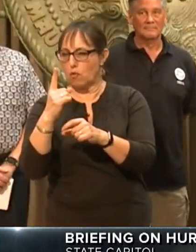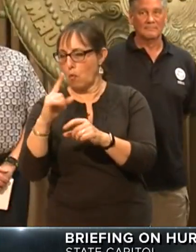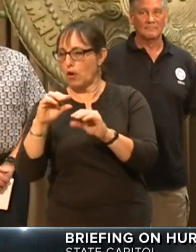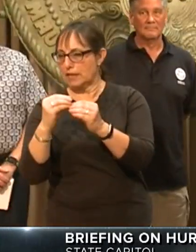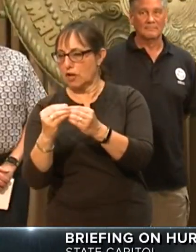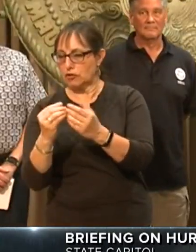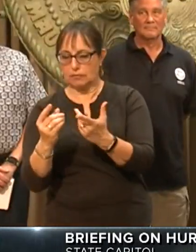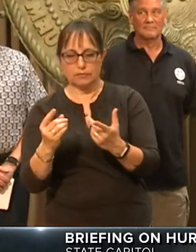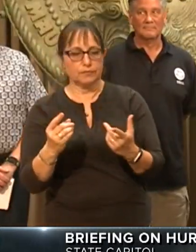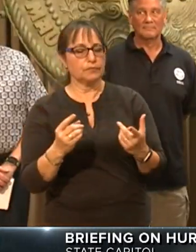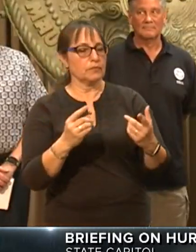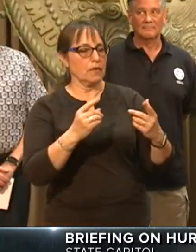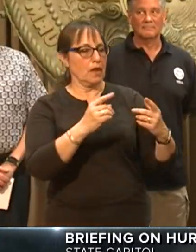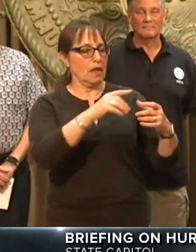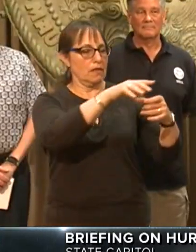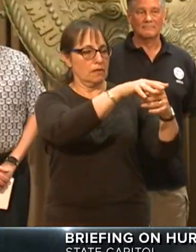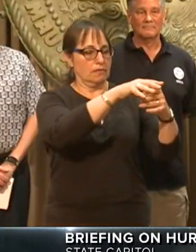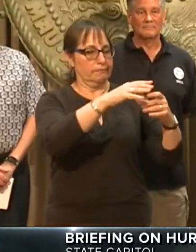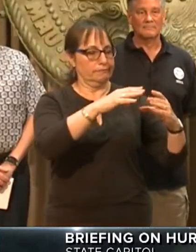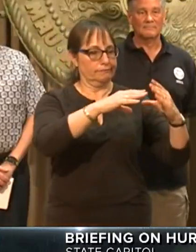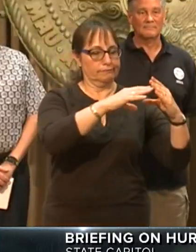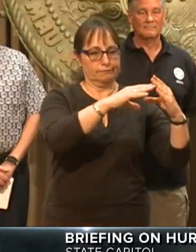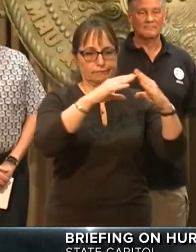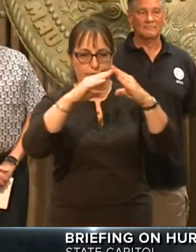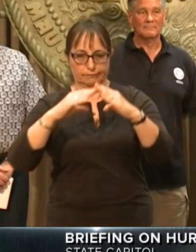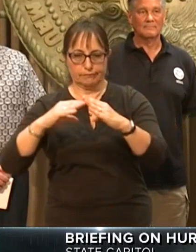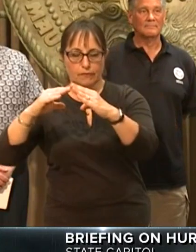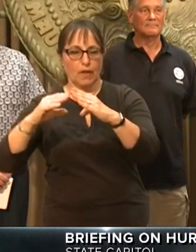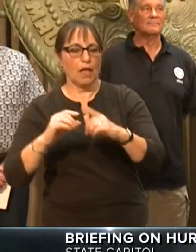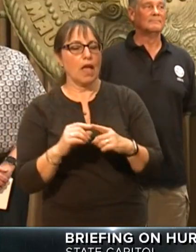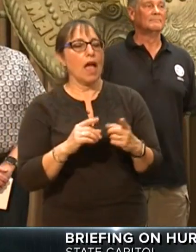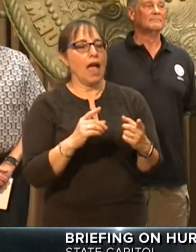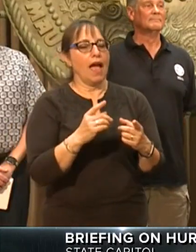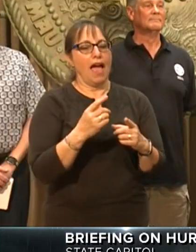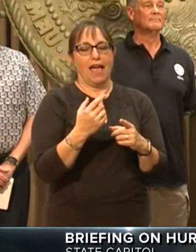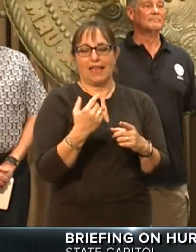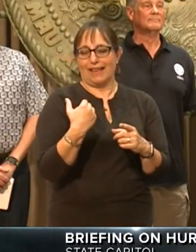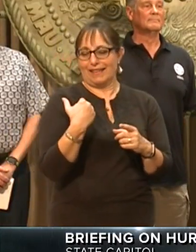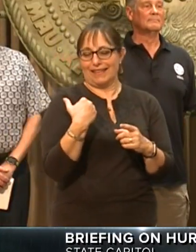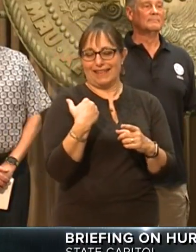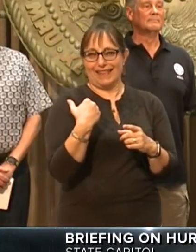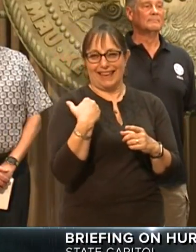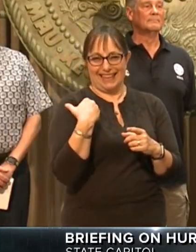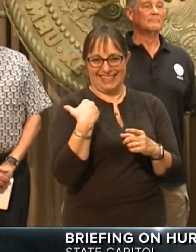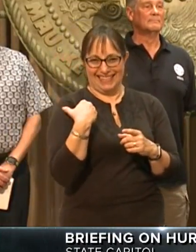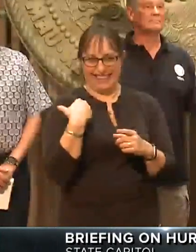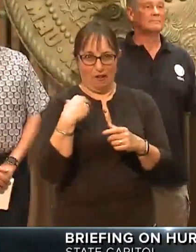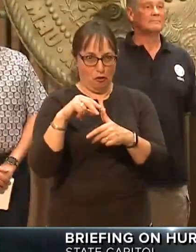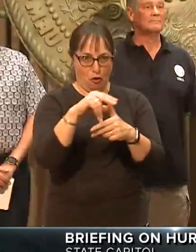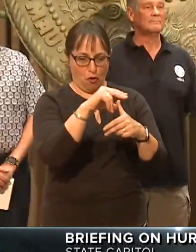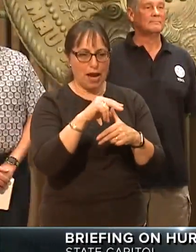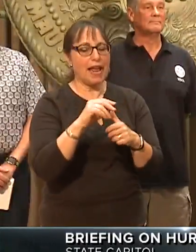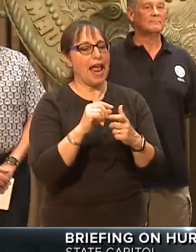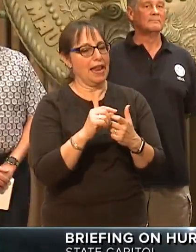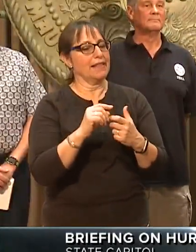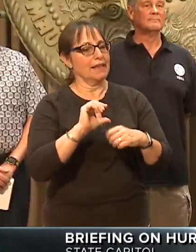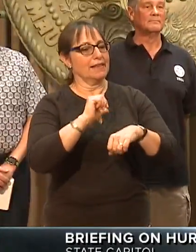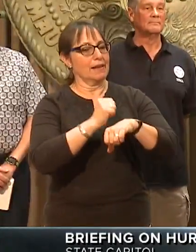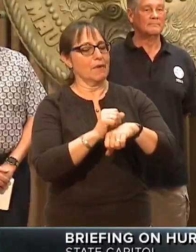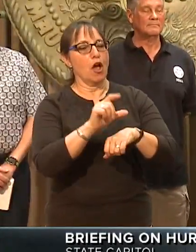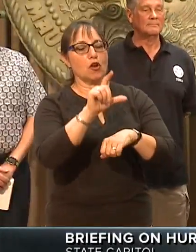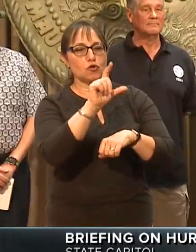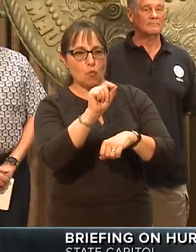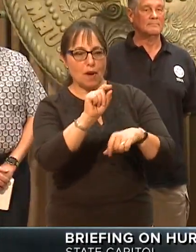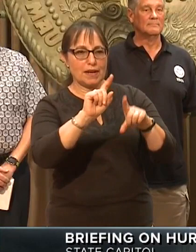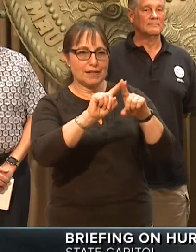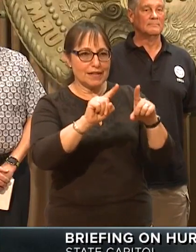organization. The reason for this is we don't want to overly impact DOE. They were so cooperative last time and provided 20 sites in their schools.